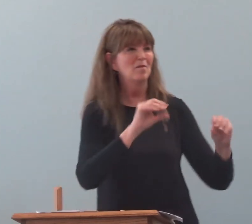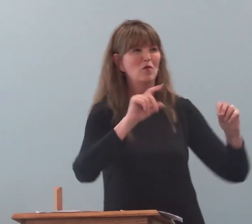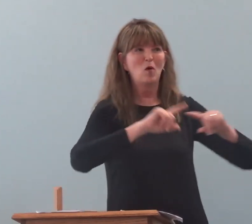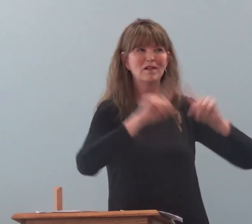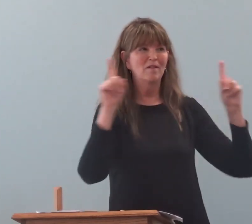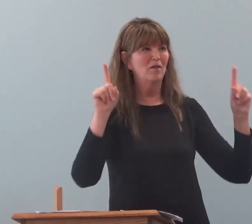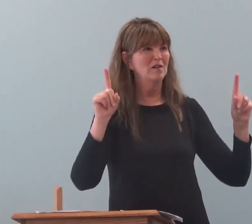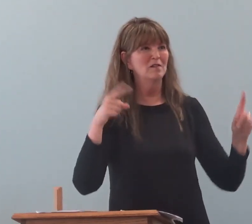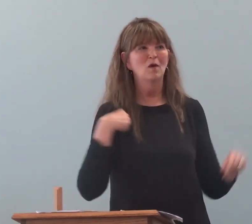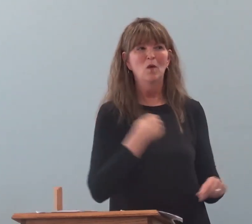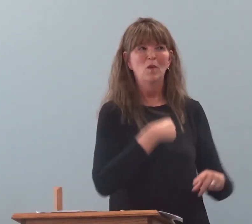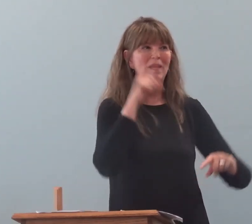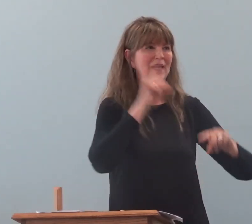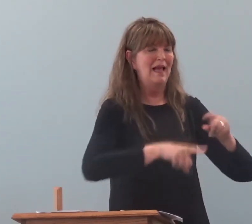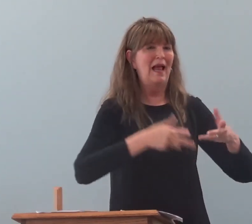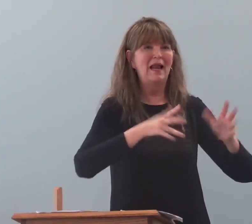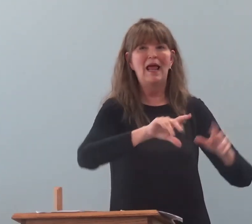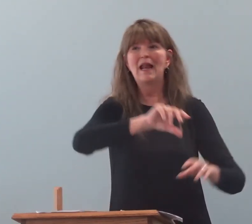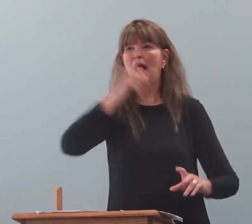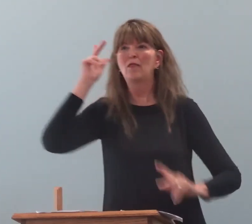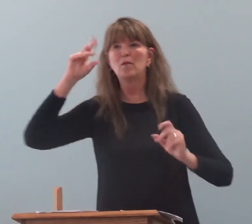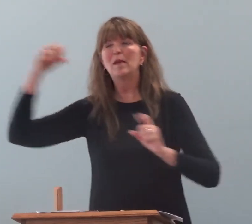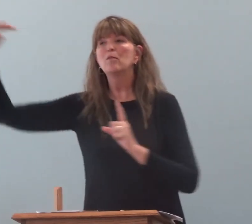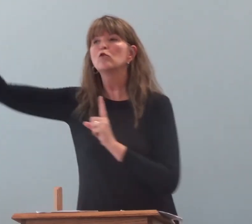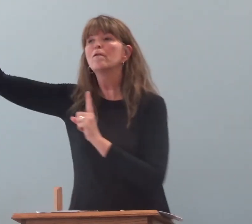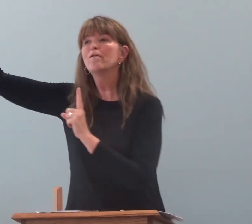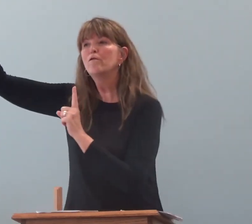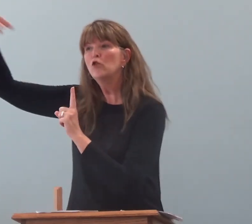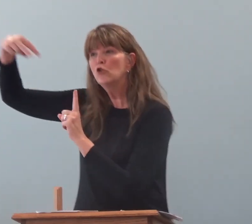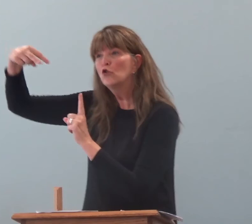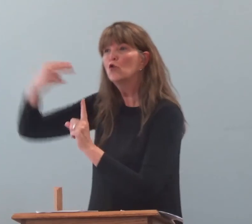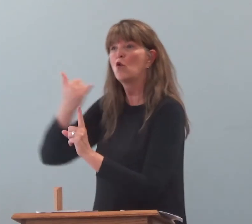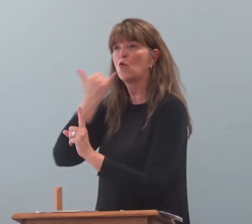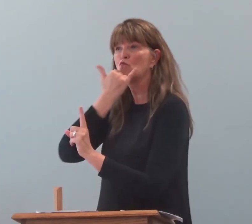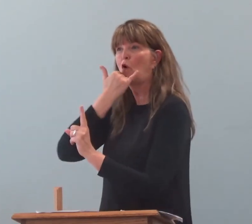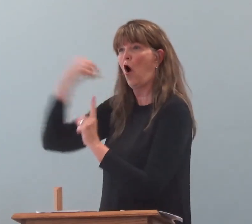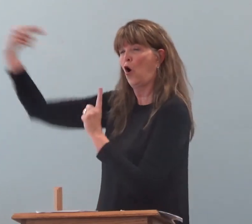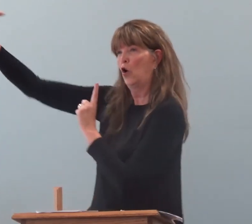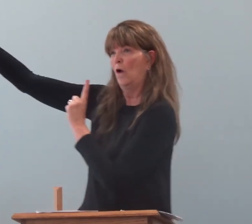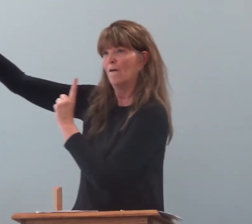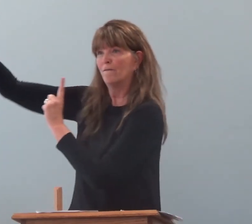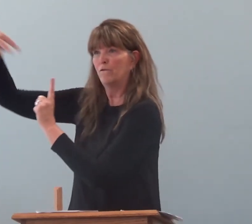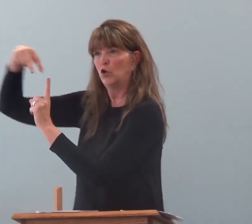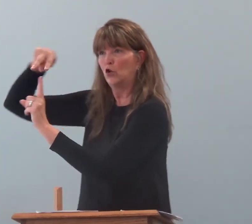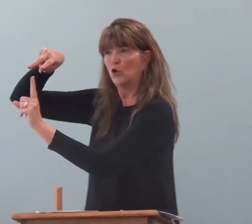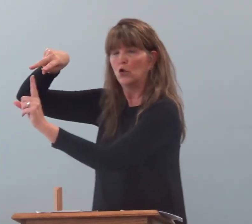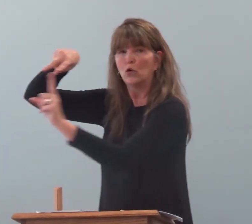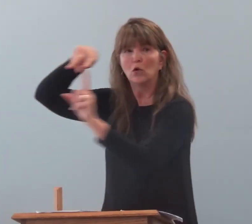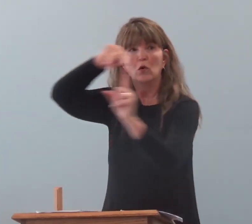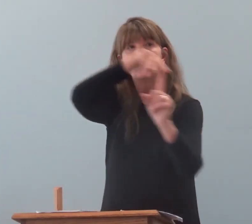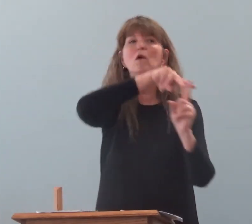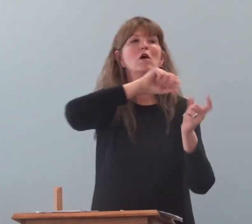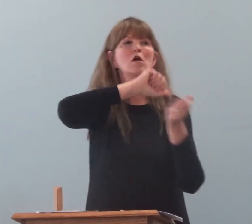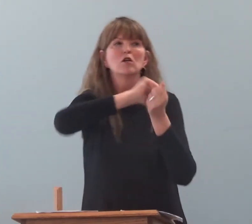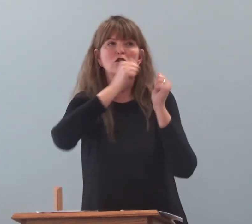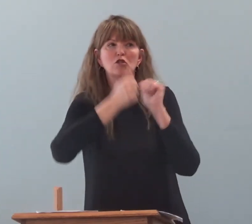really came away with the realization that there is absolutely no difference between hearing churches and deaf churches. What is different is